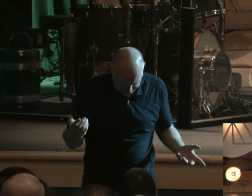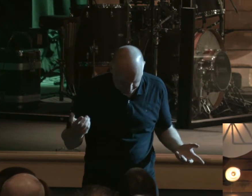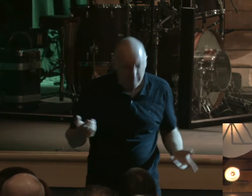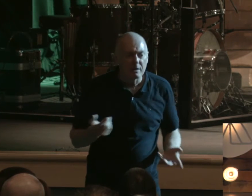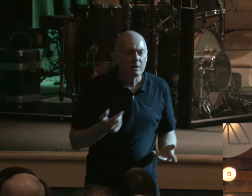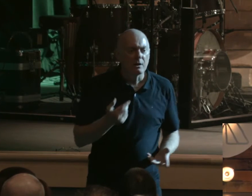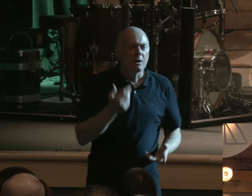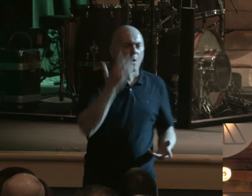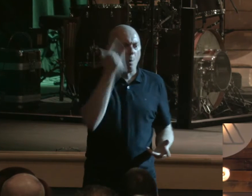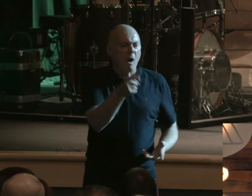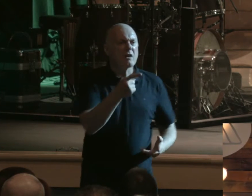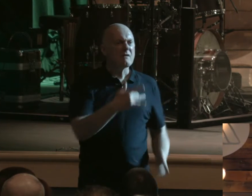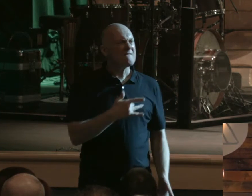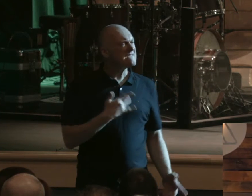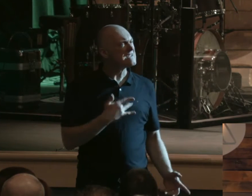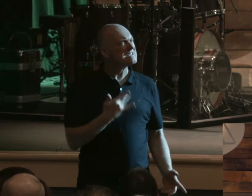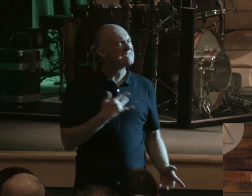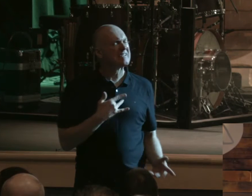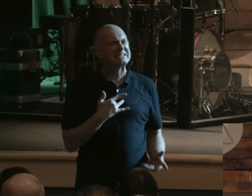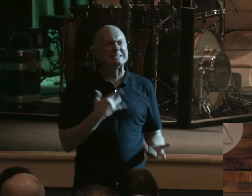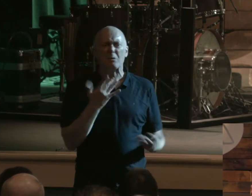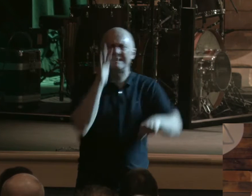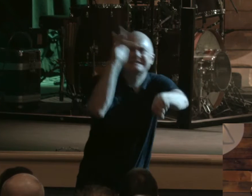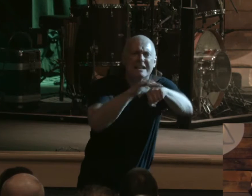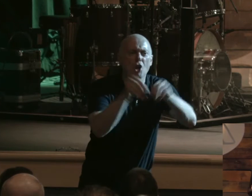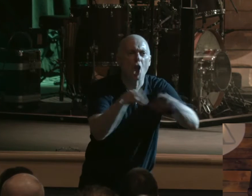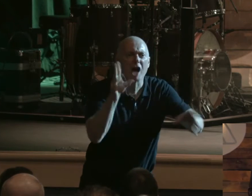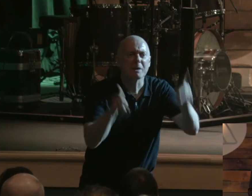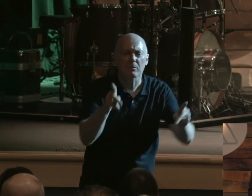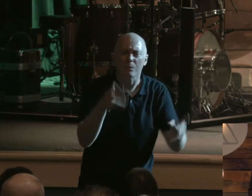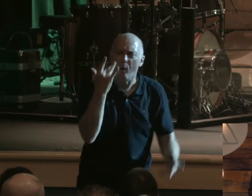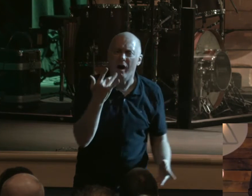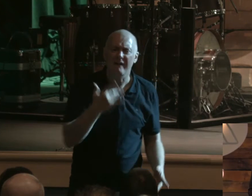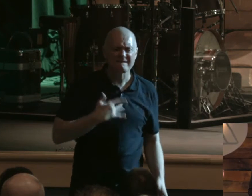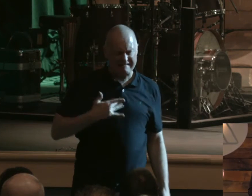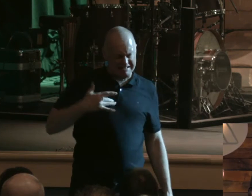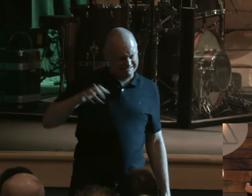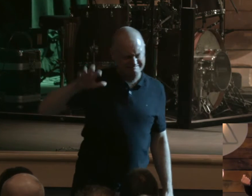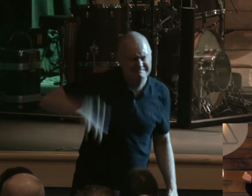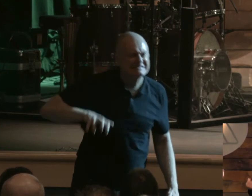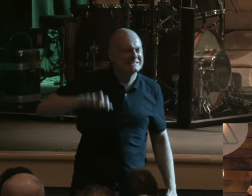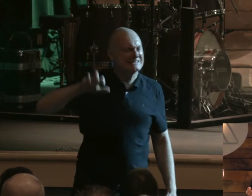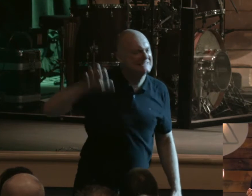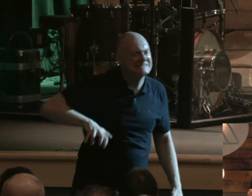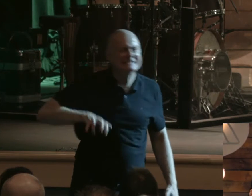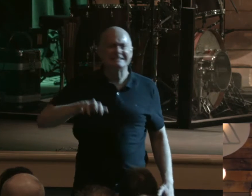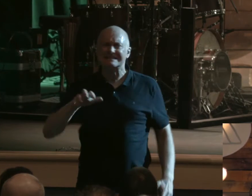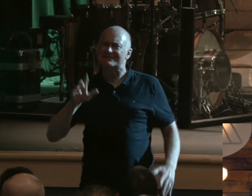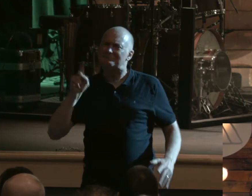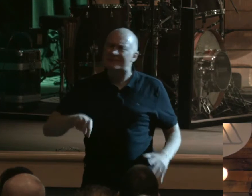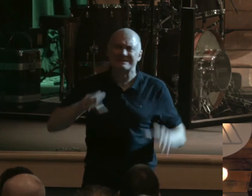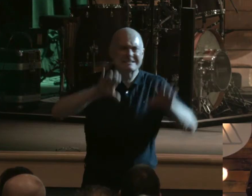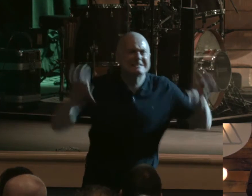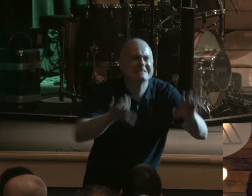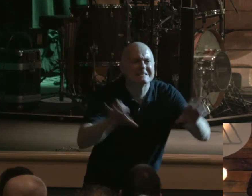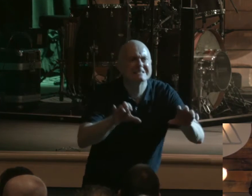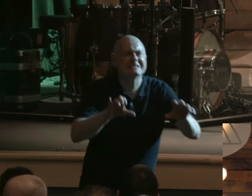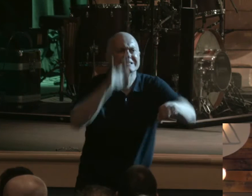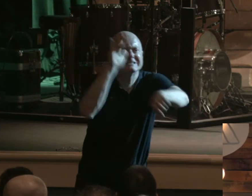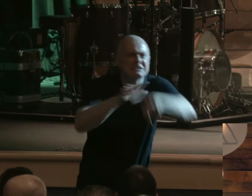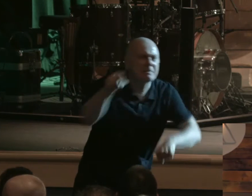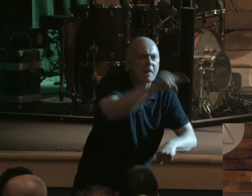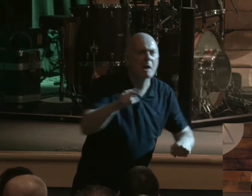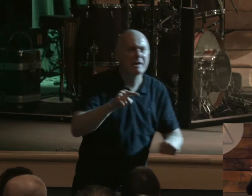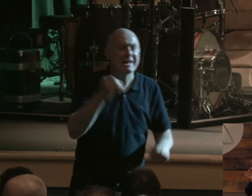have a heart for the lost? Because the love of Christ compels us. It compels us. There's